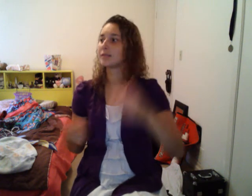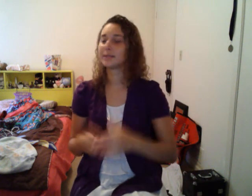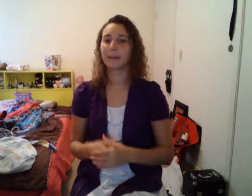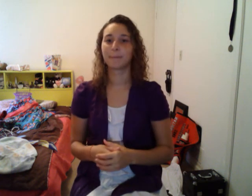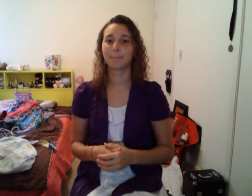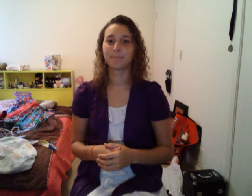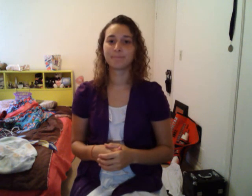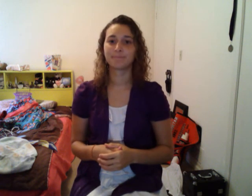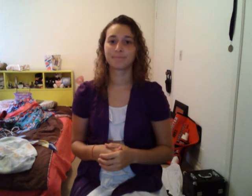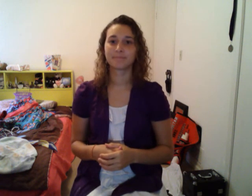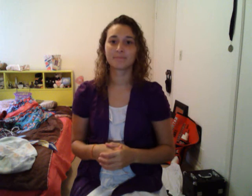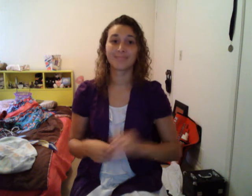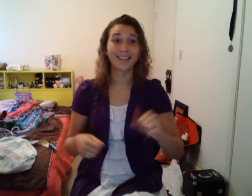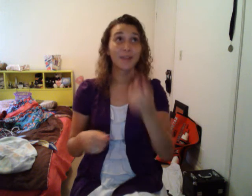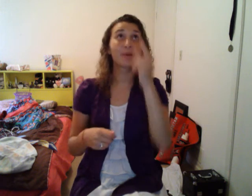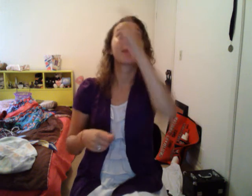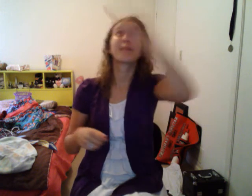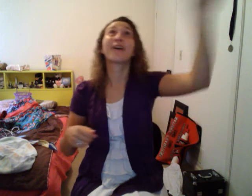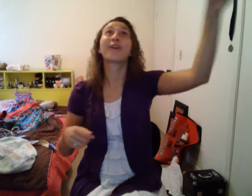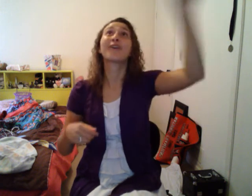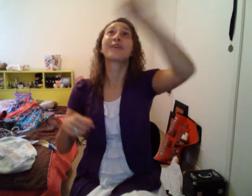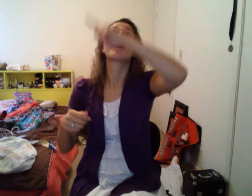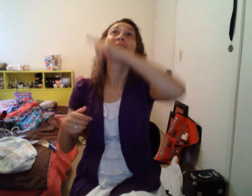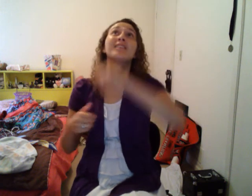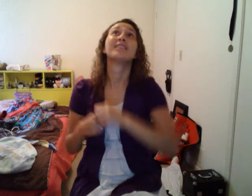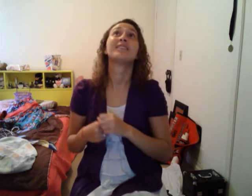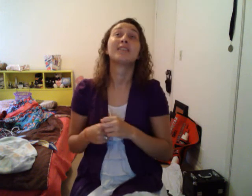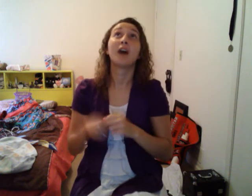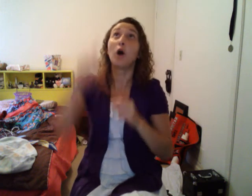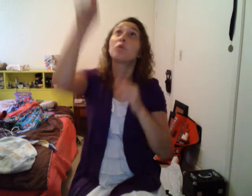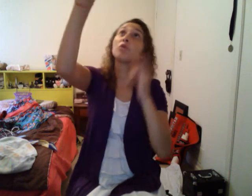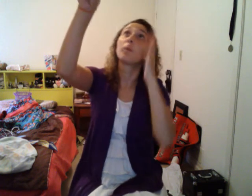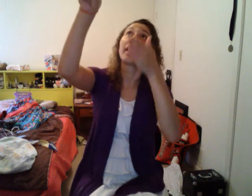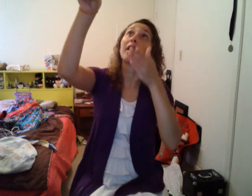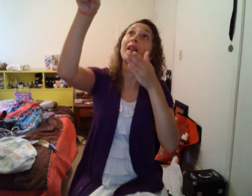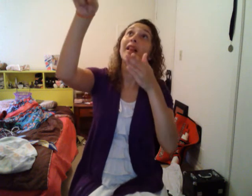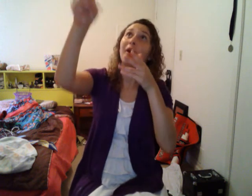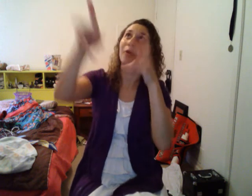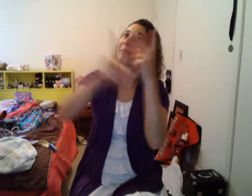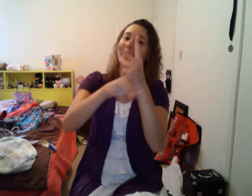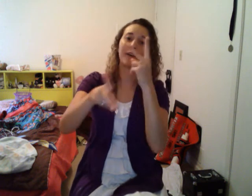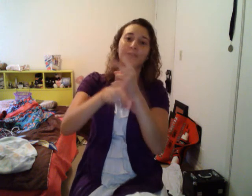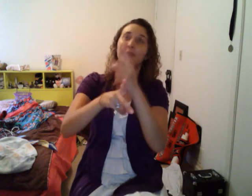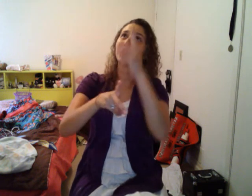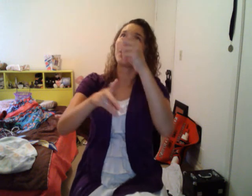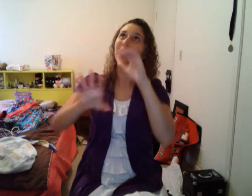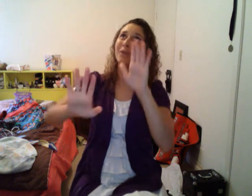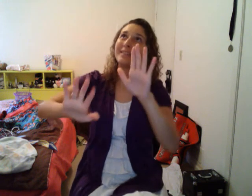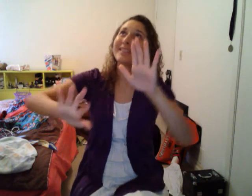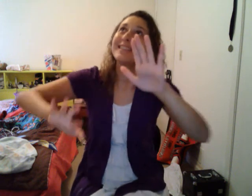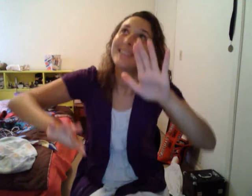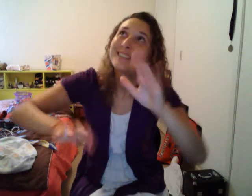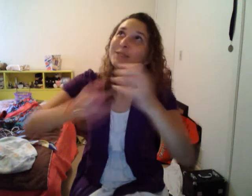Anyone in the balcony? You would? Be careful, don't lean over too much.